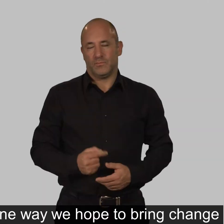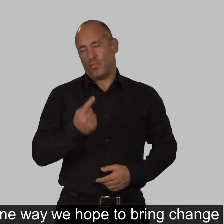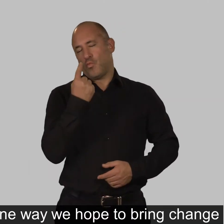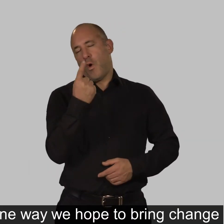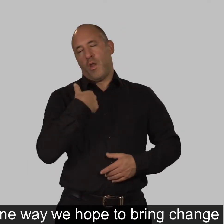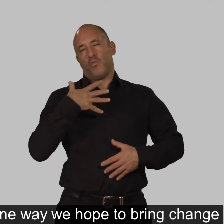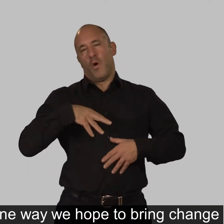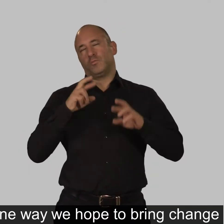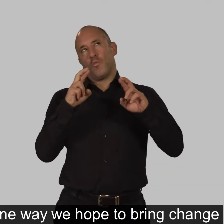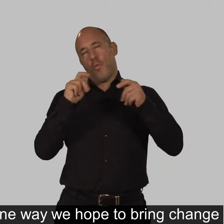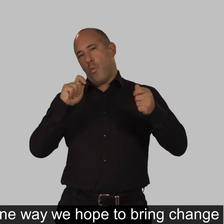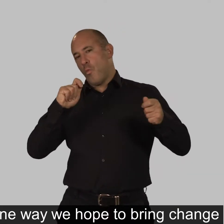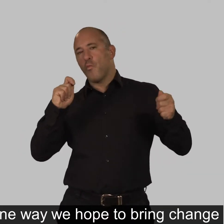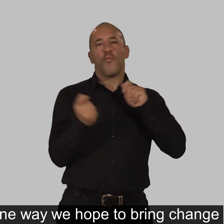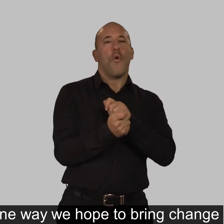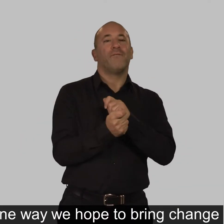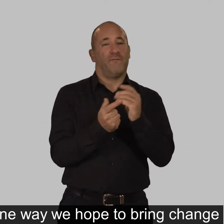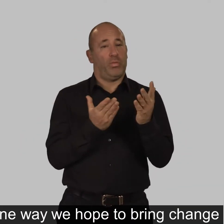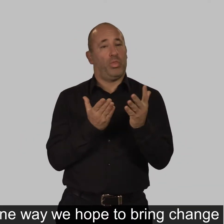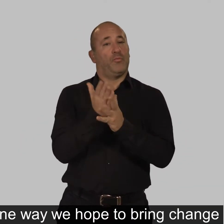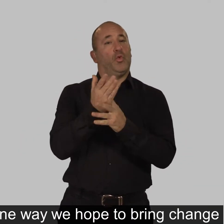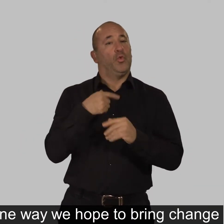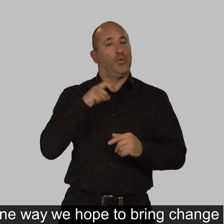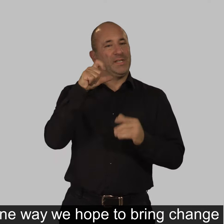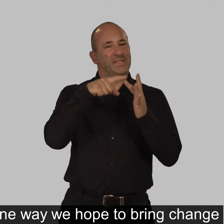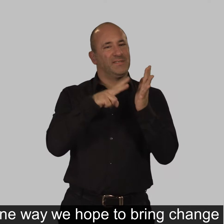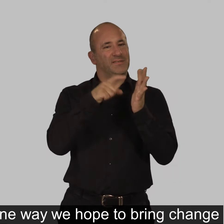One way we hope to bring change is through the civil service.